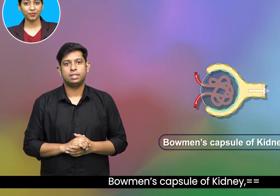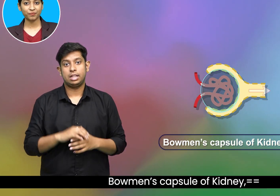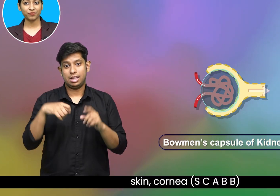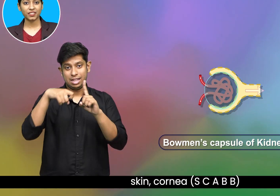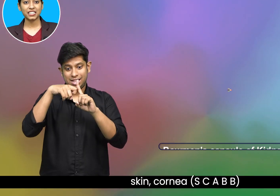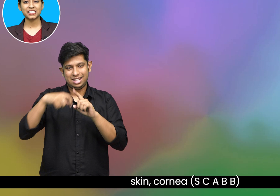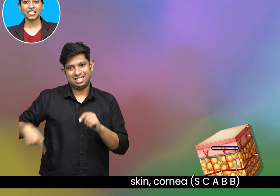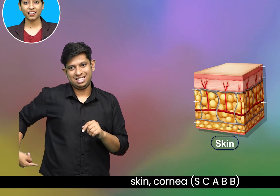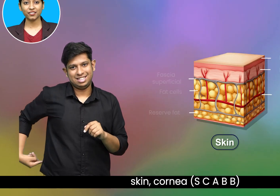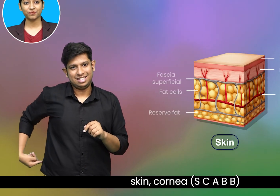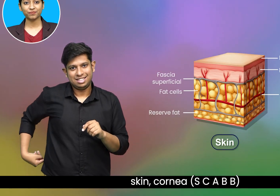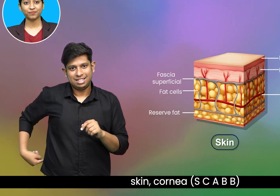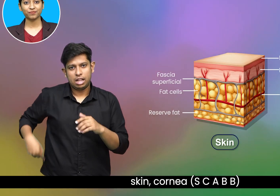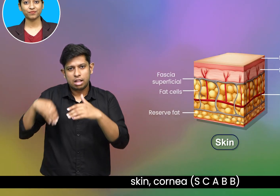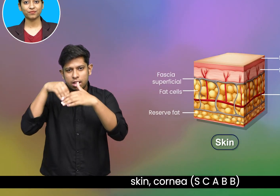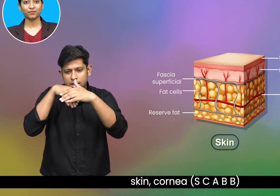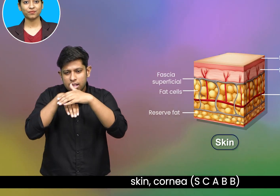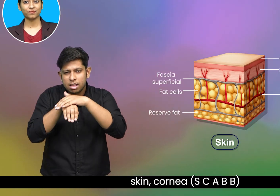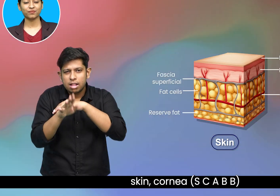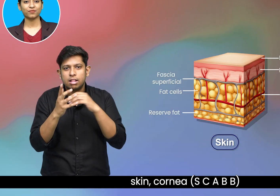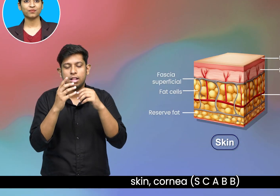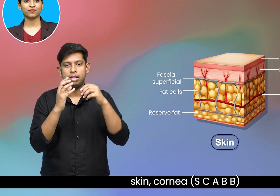kidney, skin,